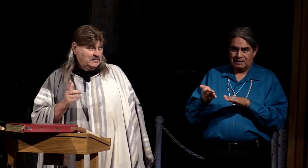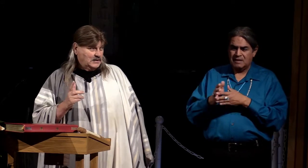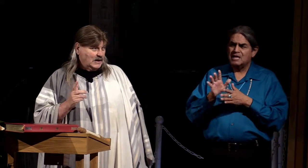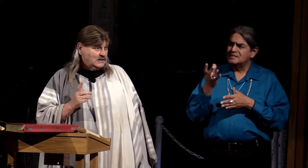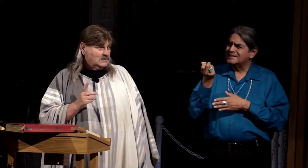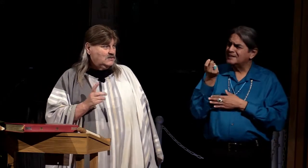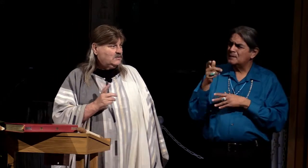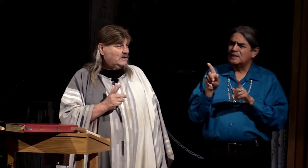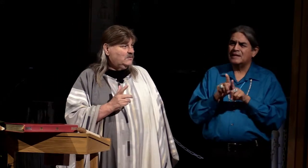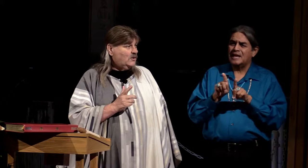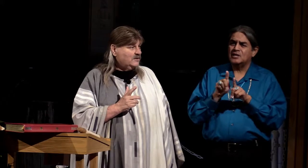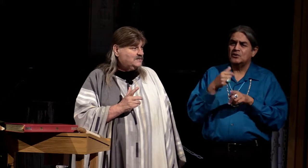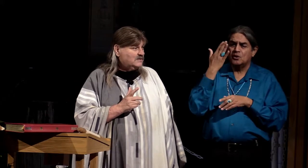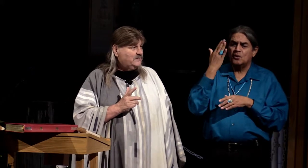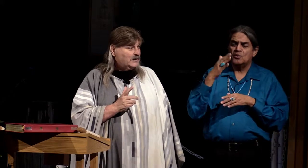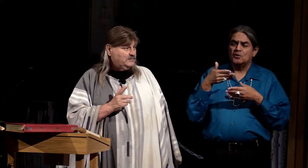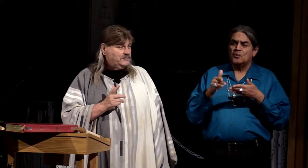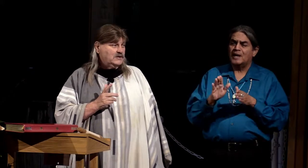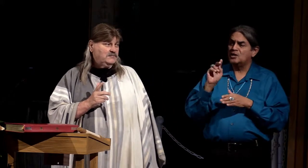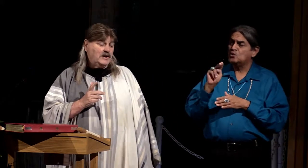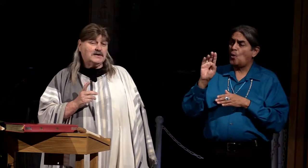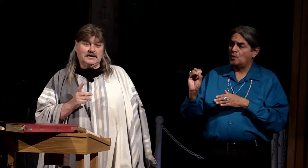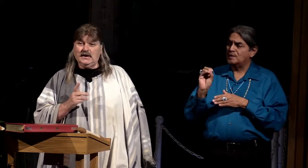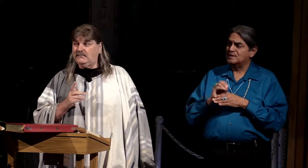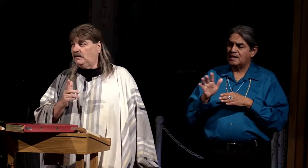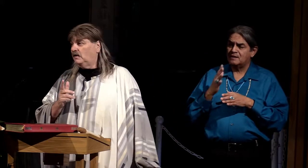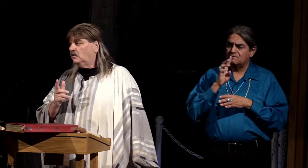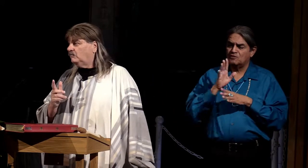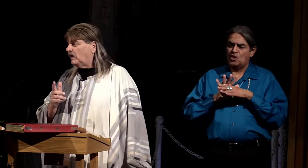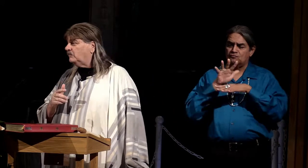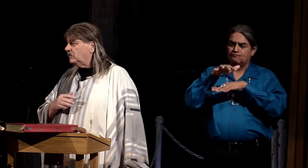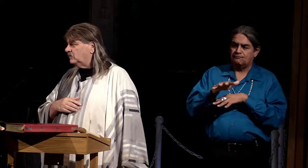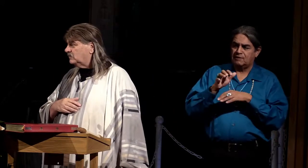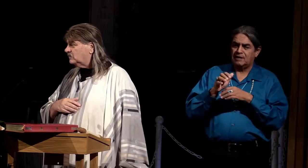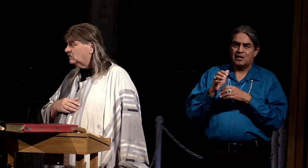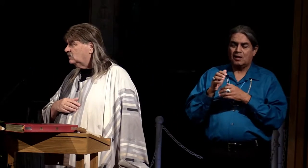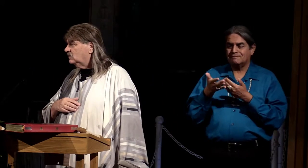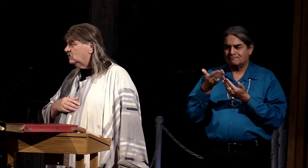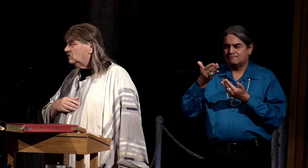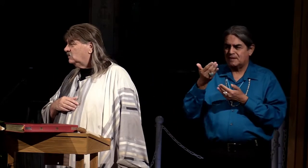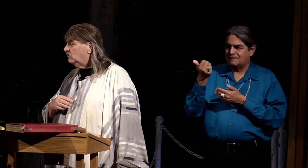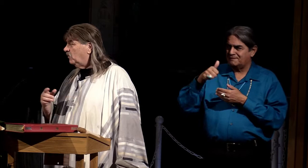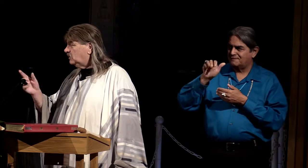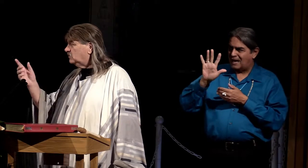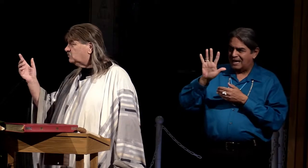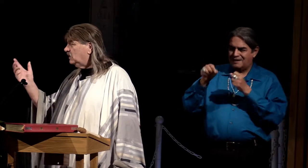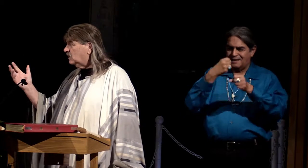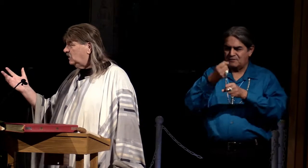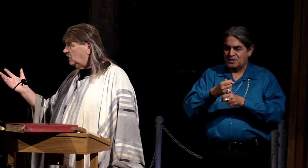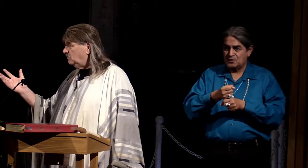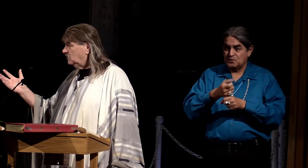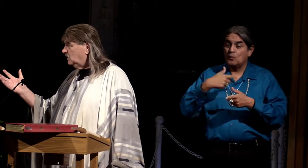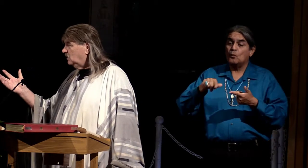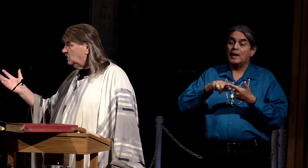It's a little bit like, you know, the way New Orleans gets flooded practically every 5 years. But when